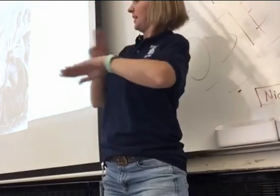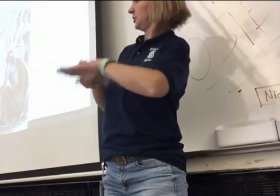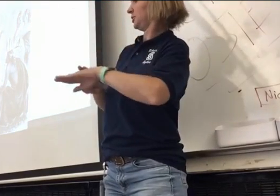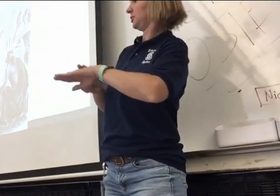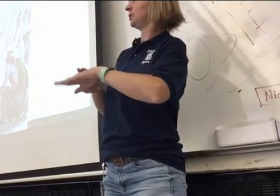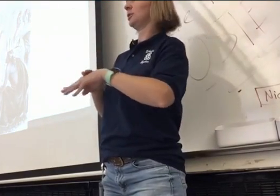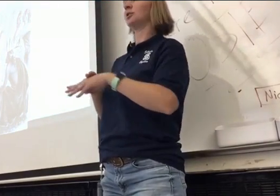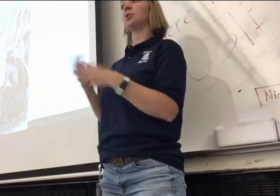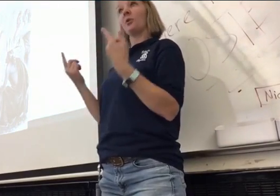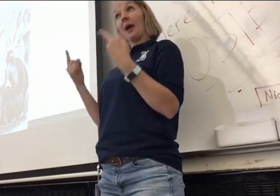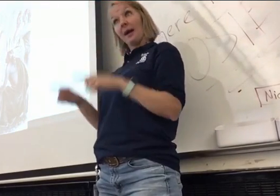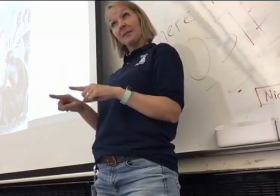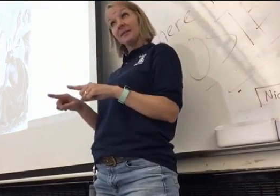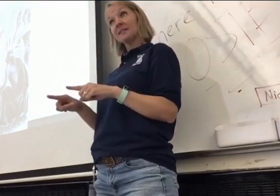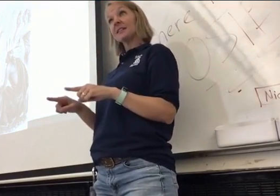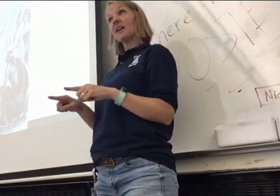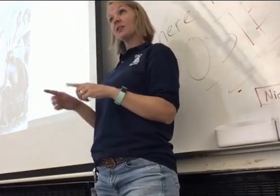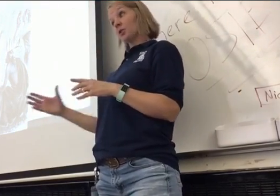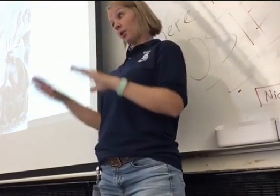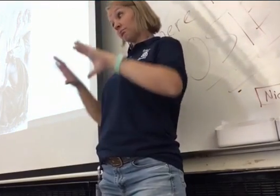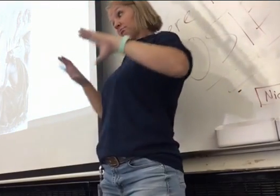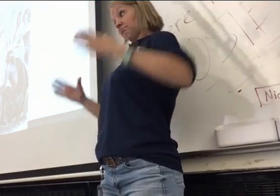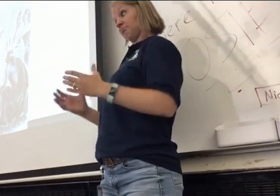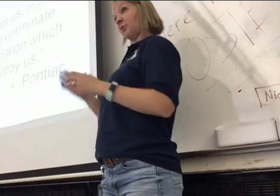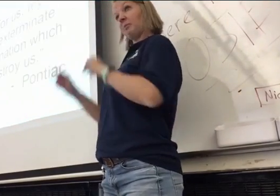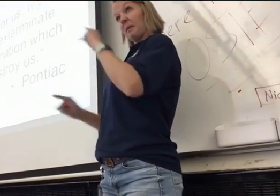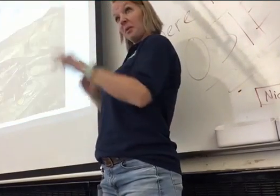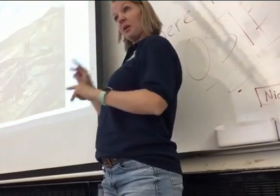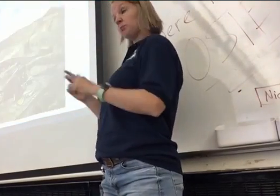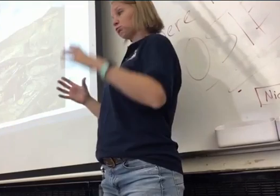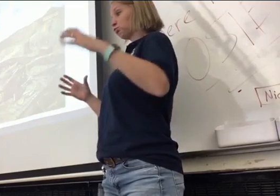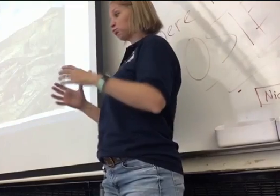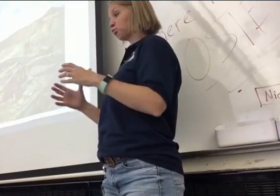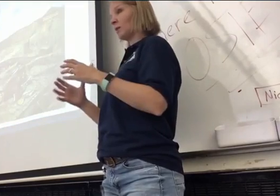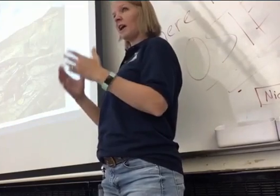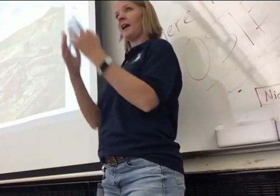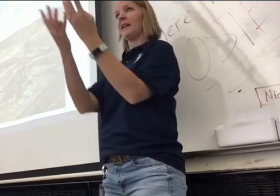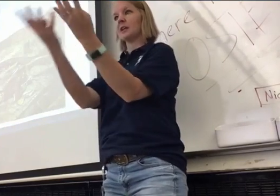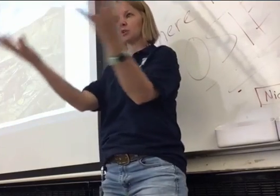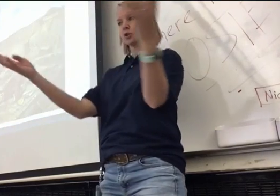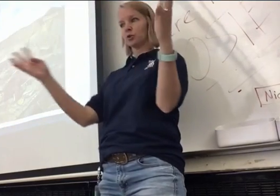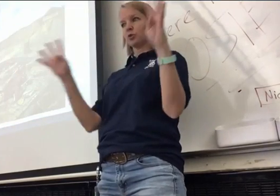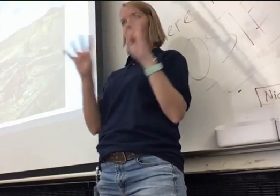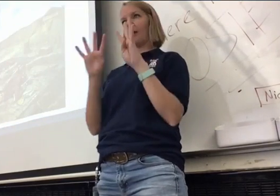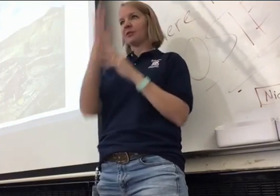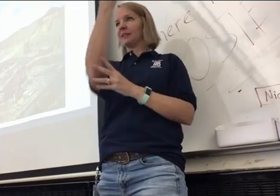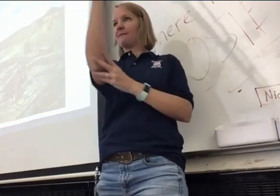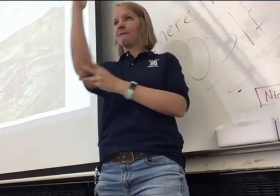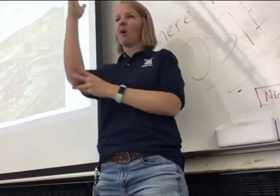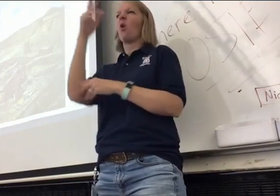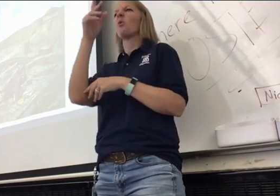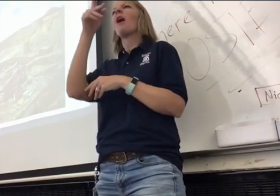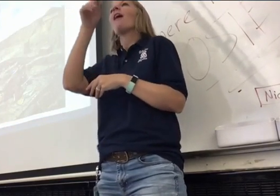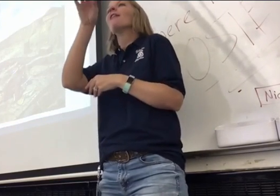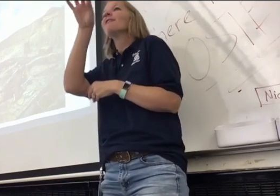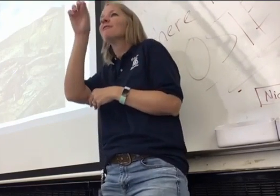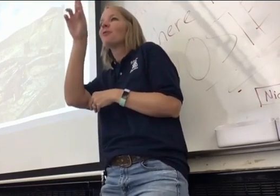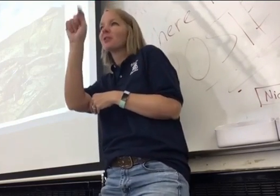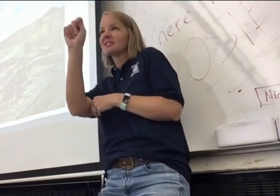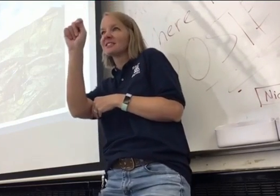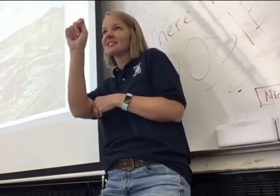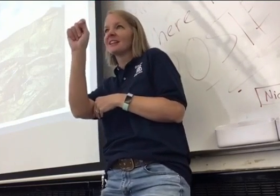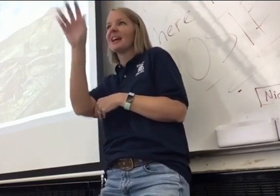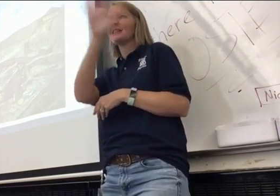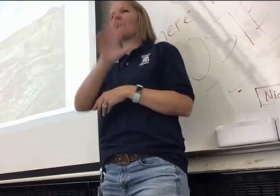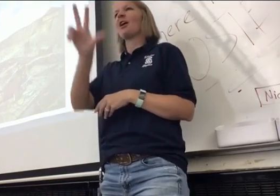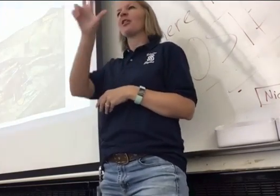what happens is he's going to take those people, and they're going to surround a local fort. This fort has about 350